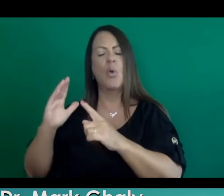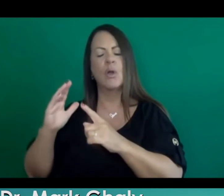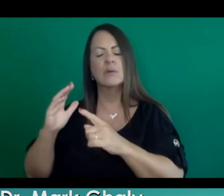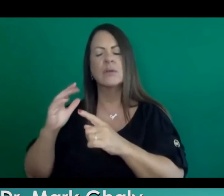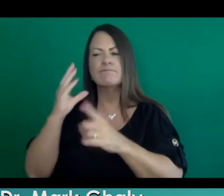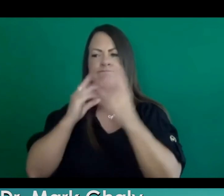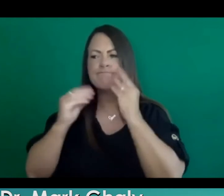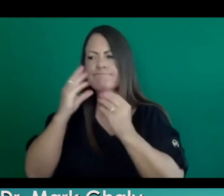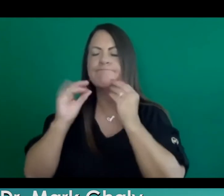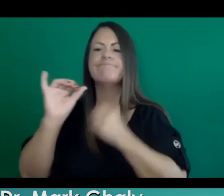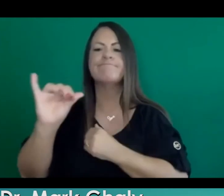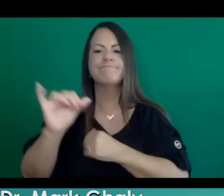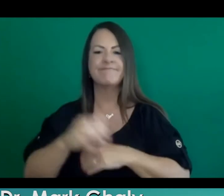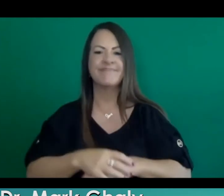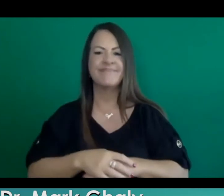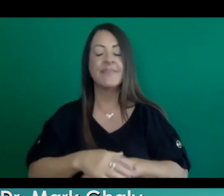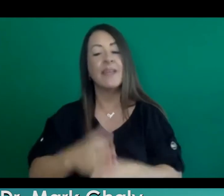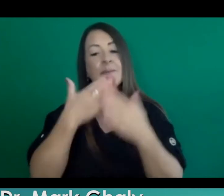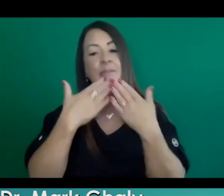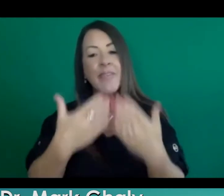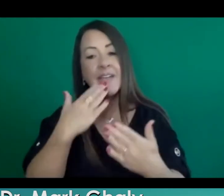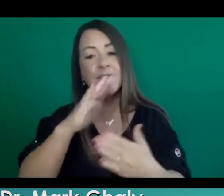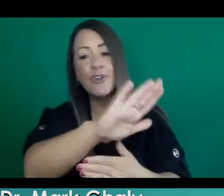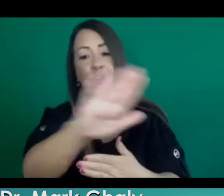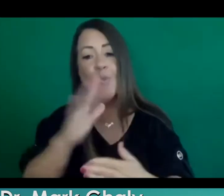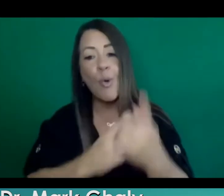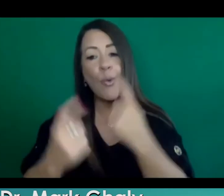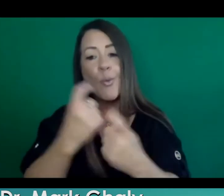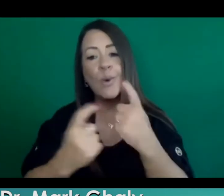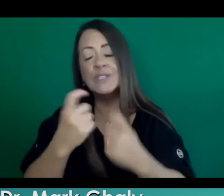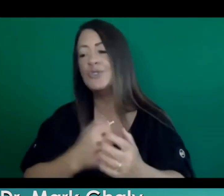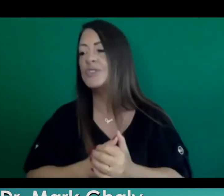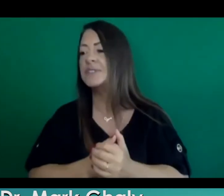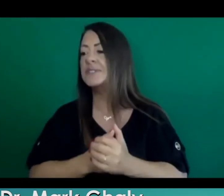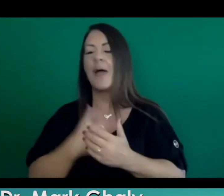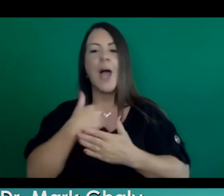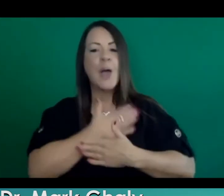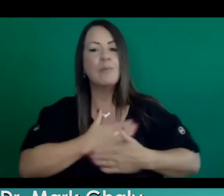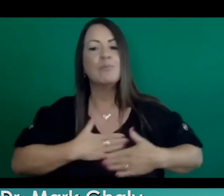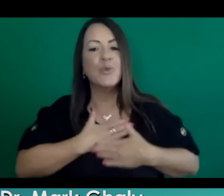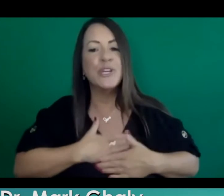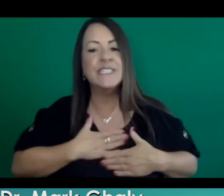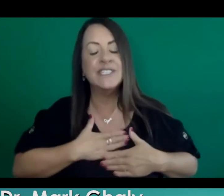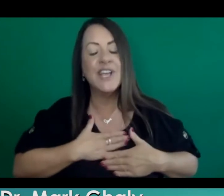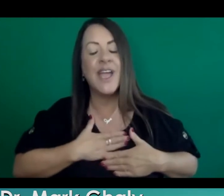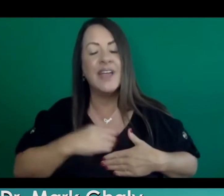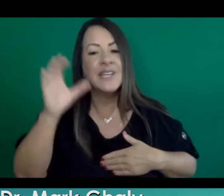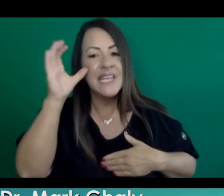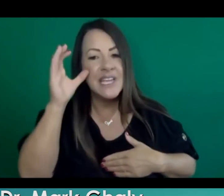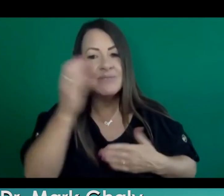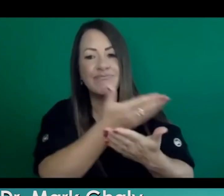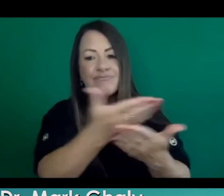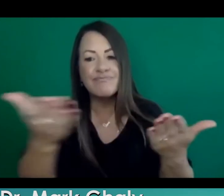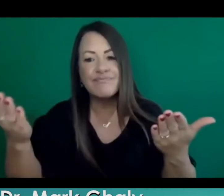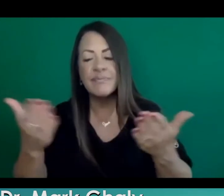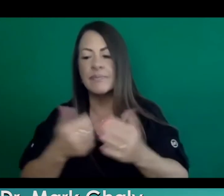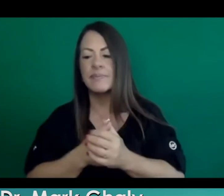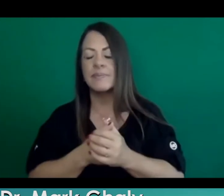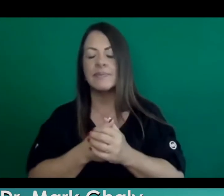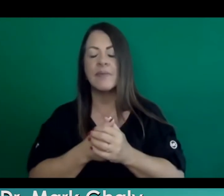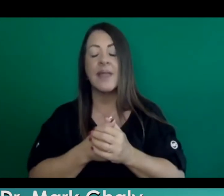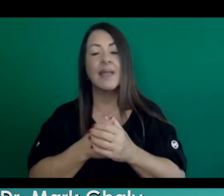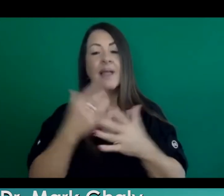I appreciate a chance to answer as many questions as I receive. And I just want to say, just as a final